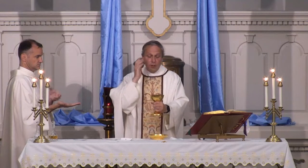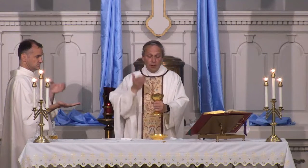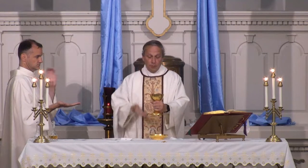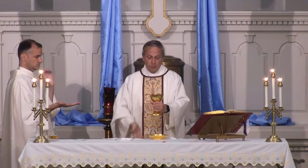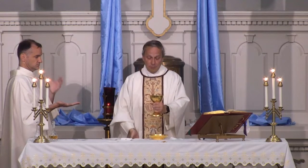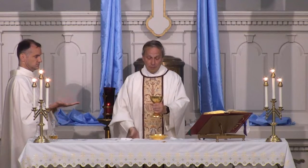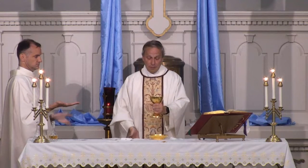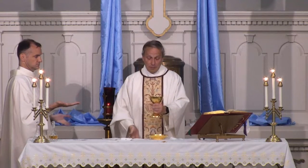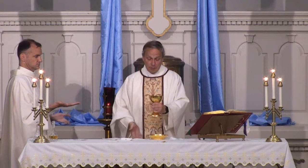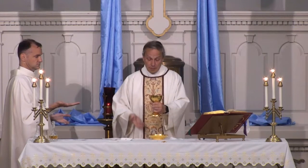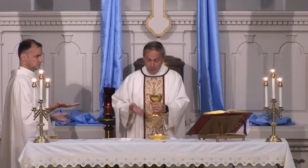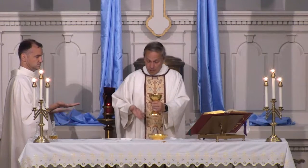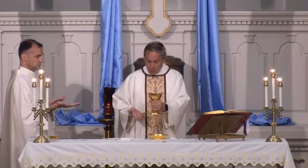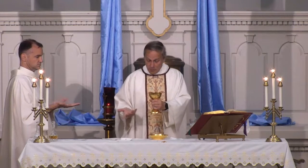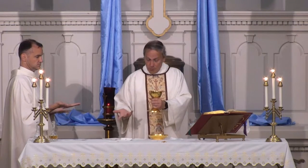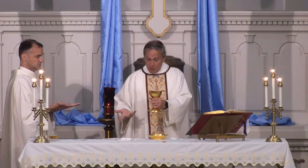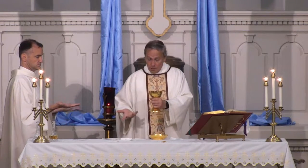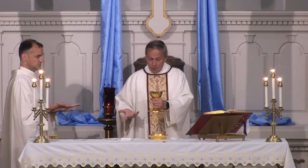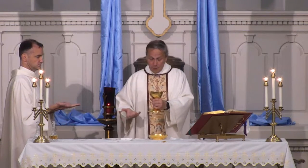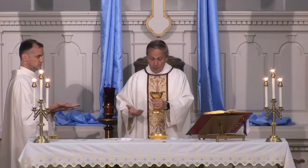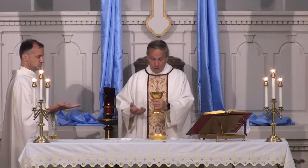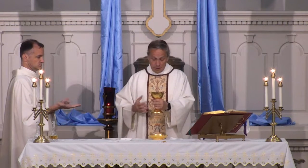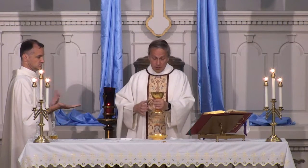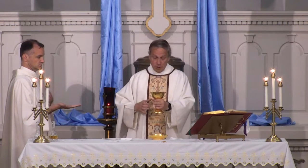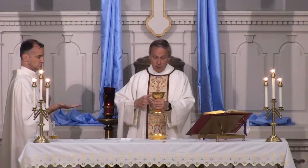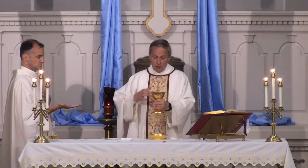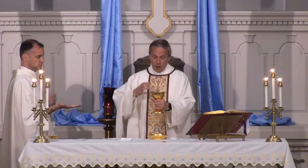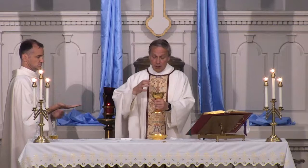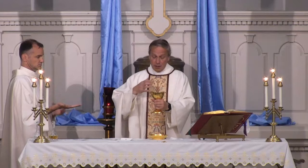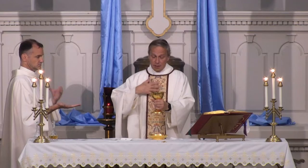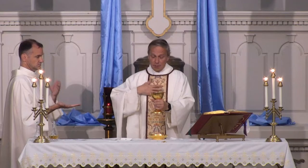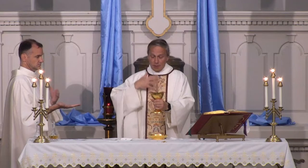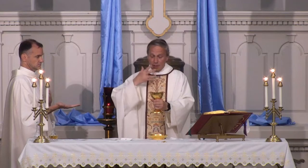"Take this, all of you, and drink from it,